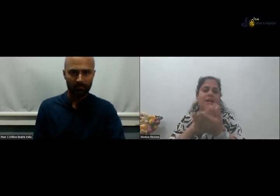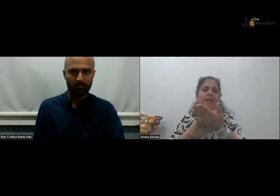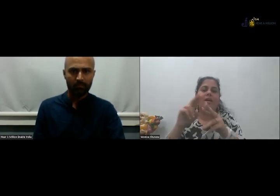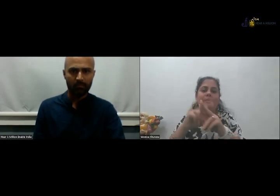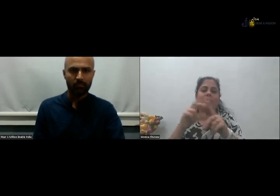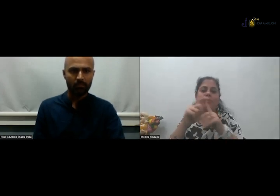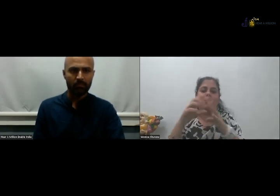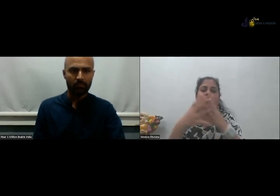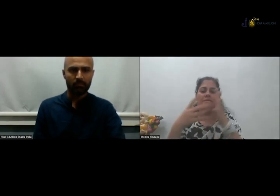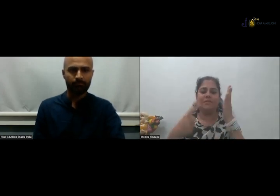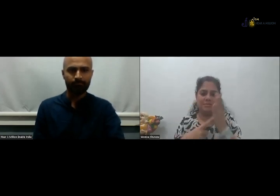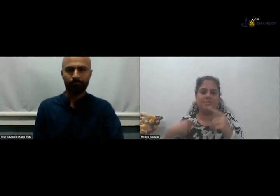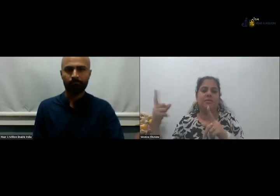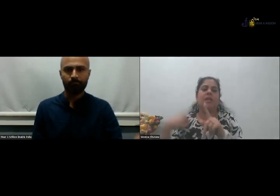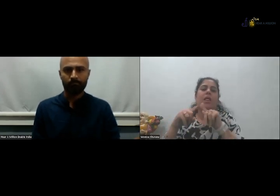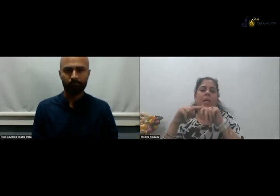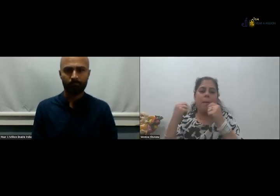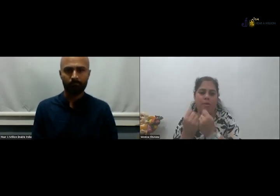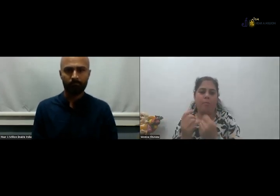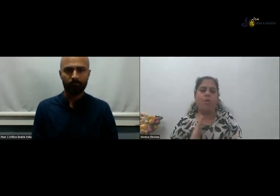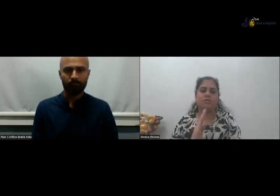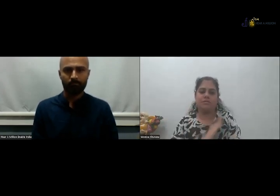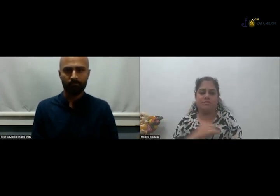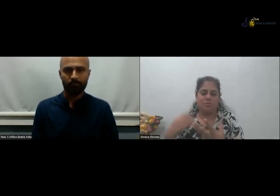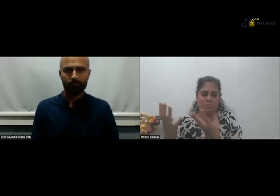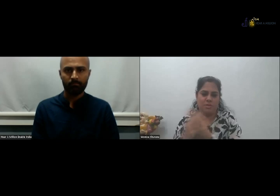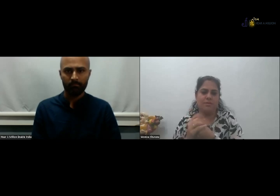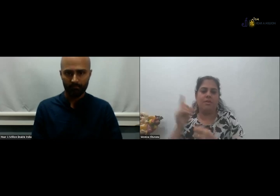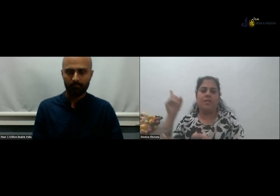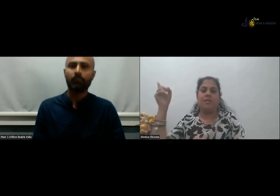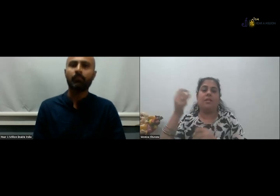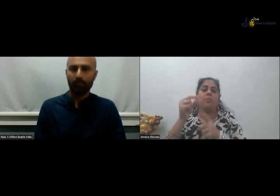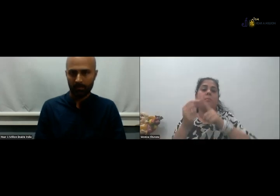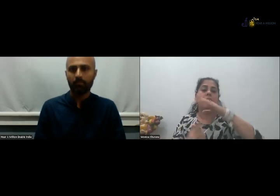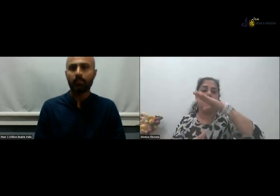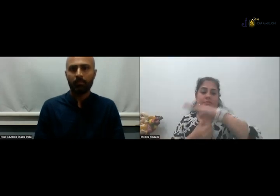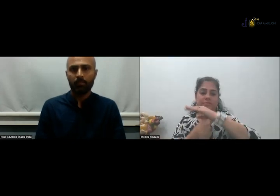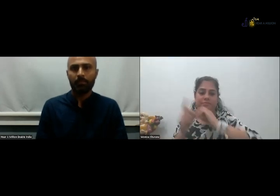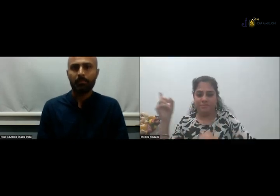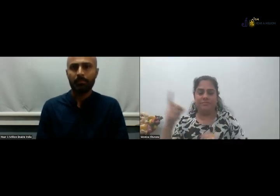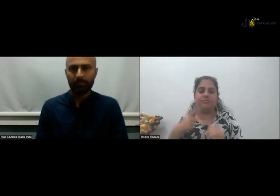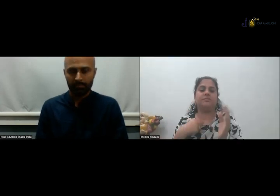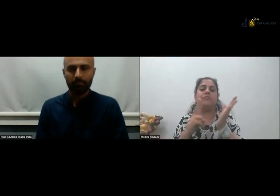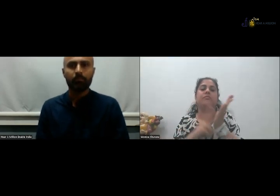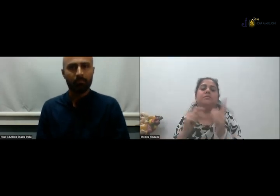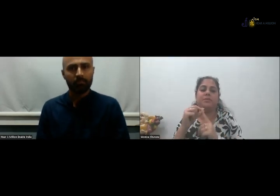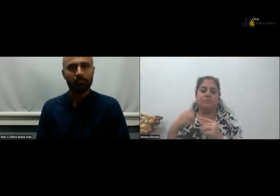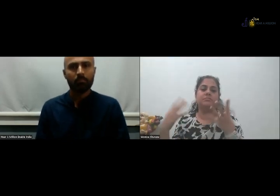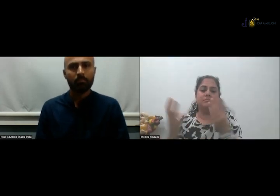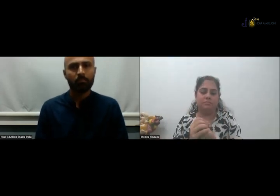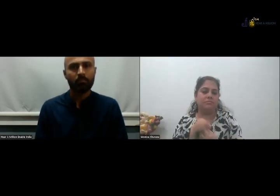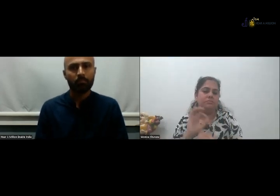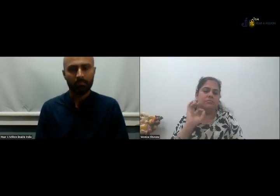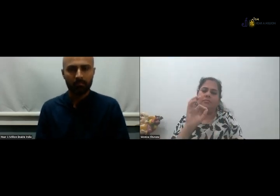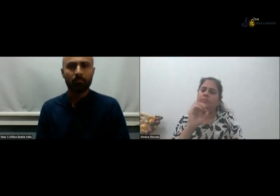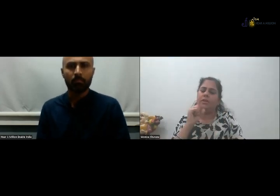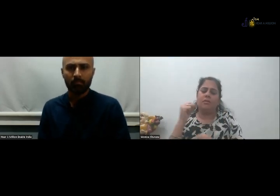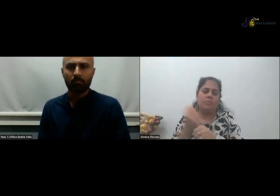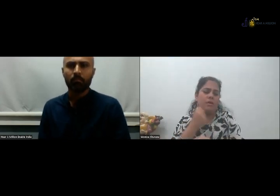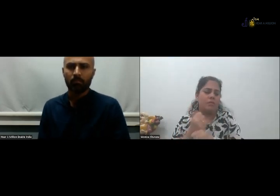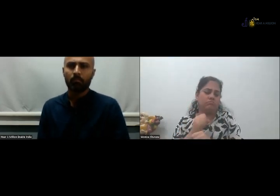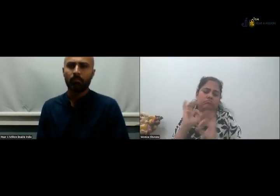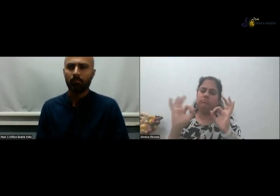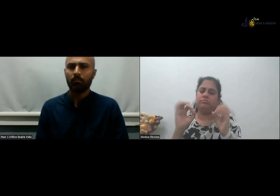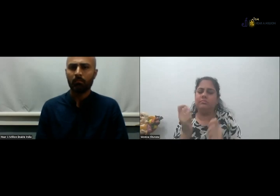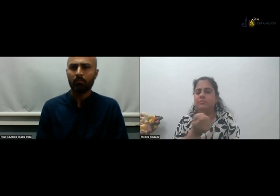So I have been with Sudamani with HFDWT, and she was a board member. She was president, and